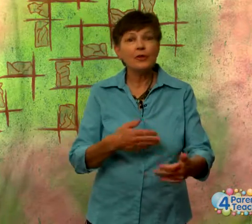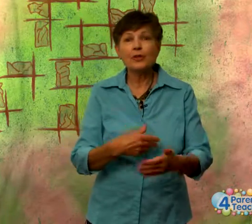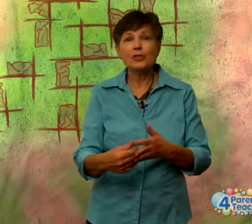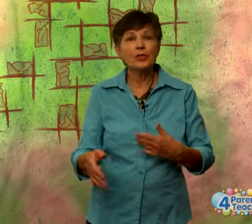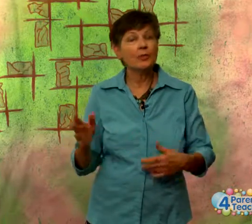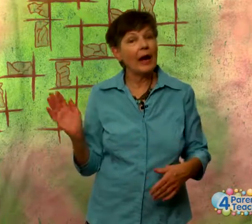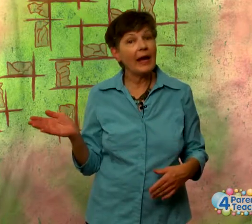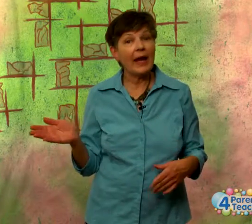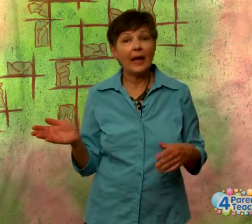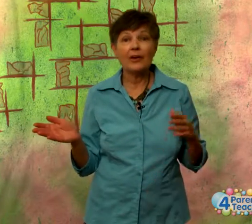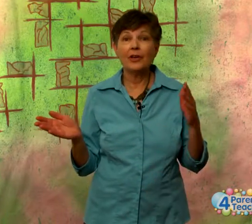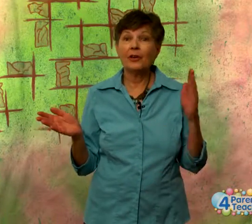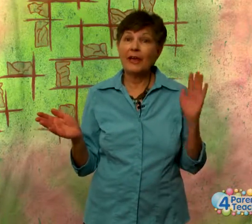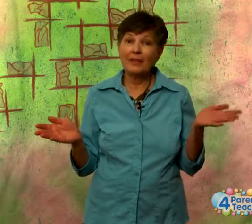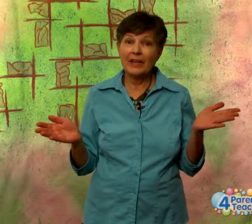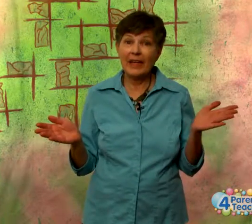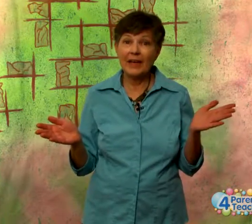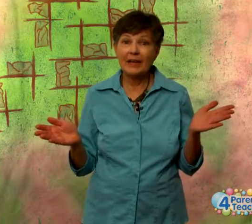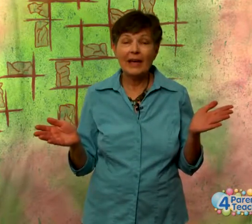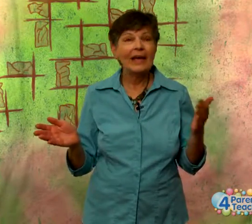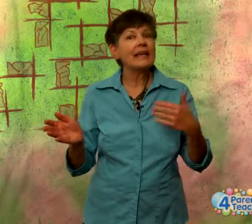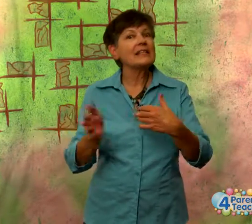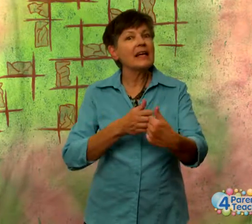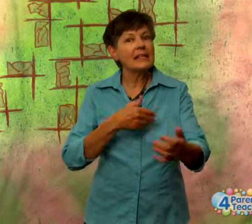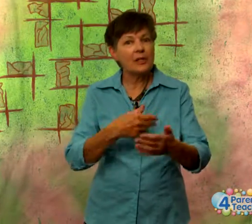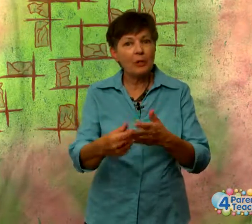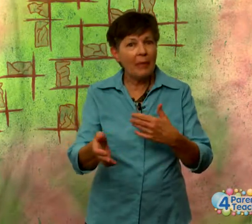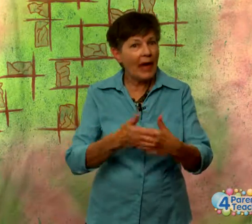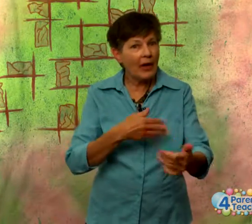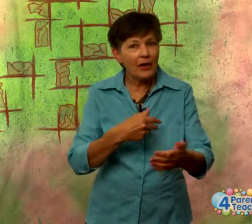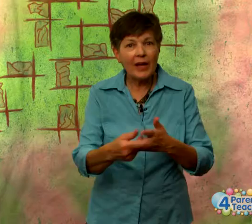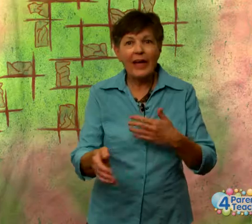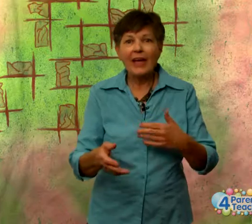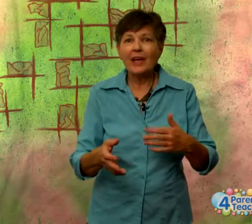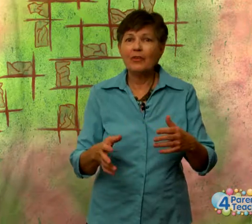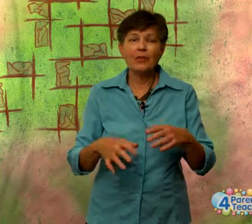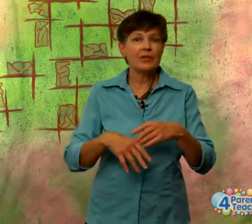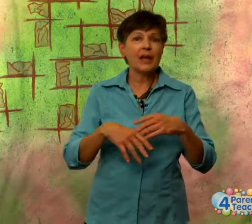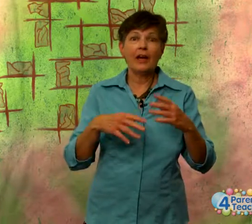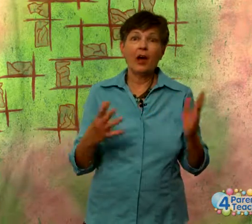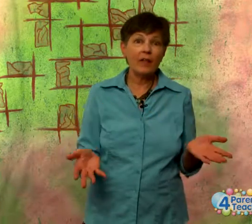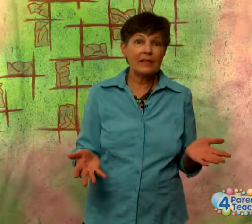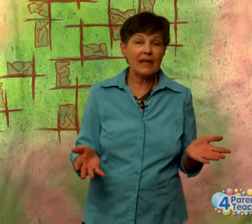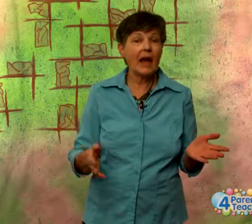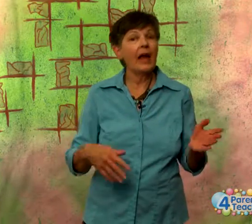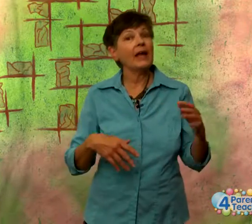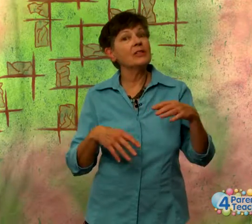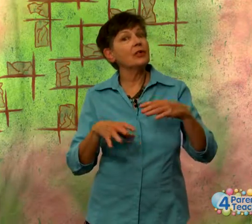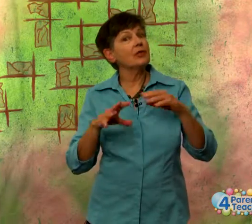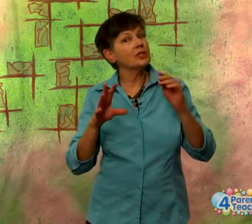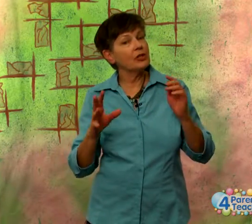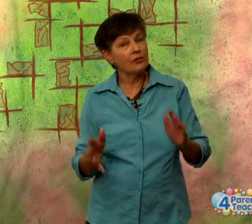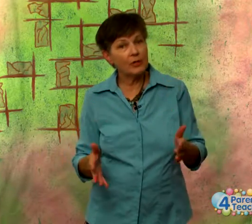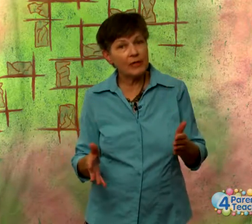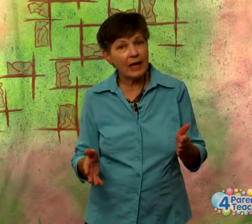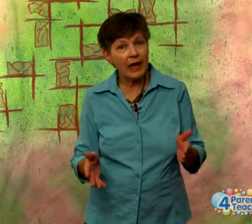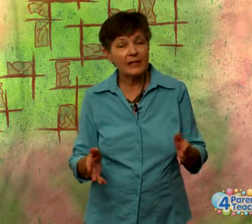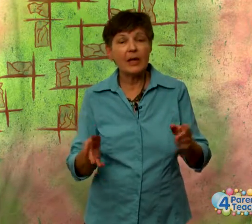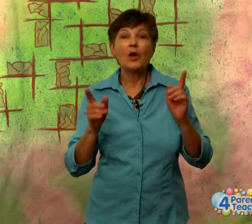you use your right hand or your left hand. It doesn't matter if you sign all the signs or just a few signs,